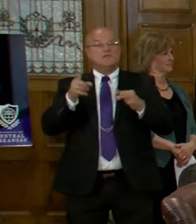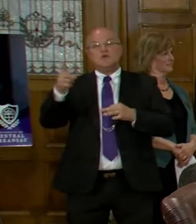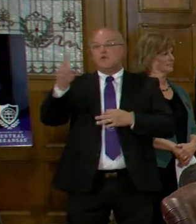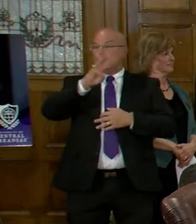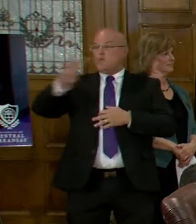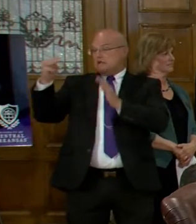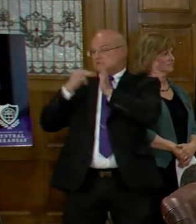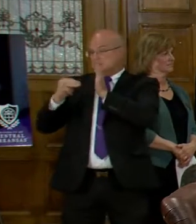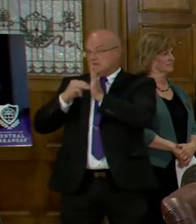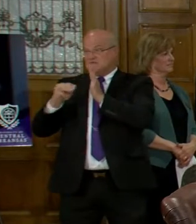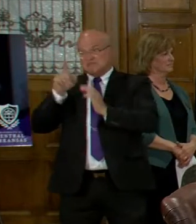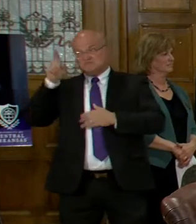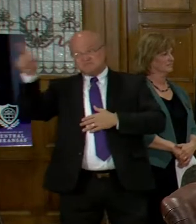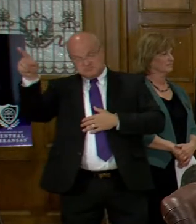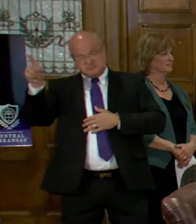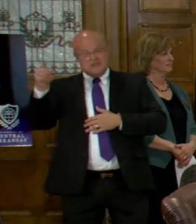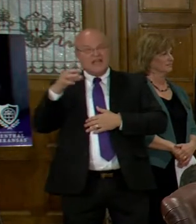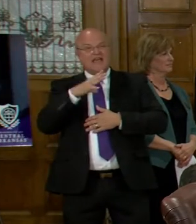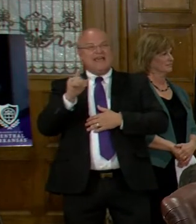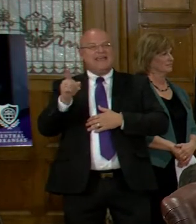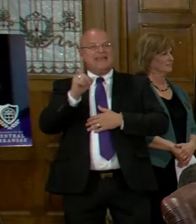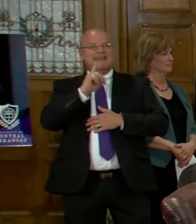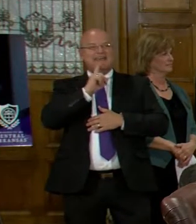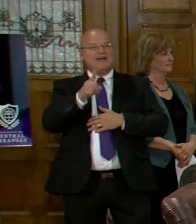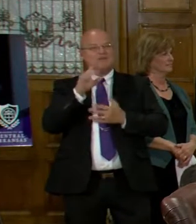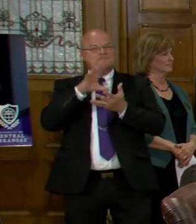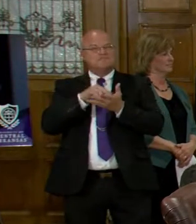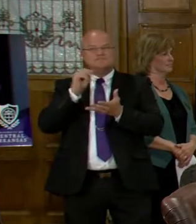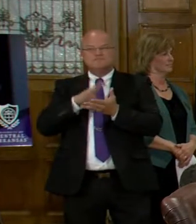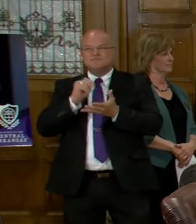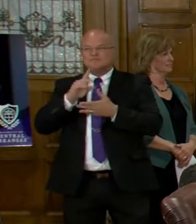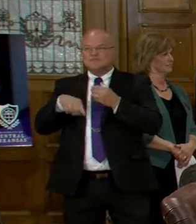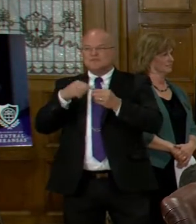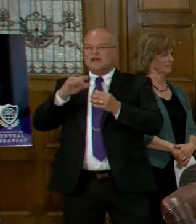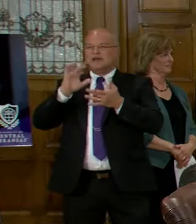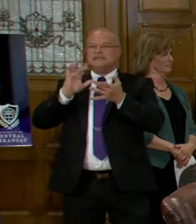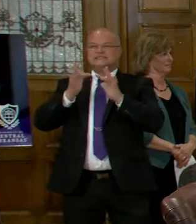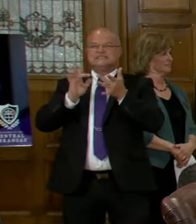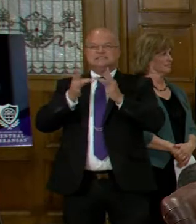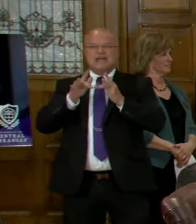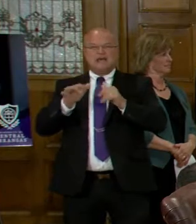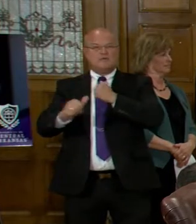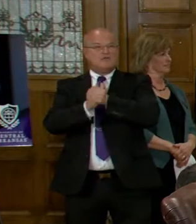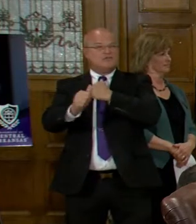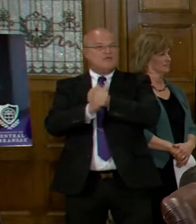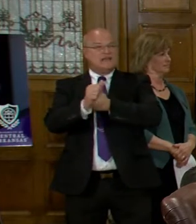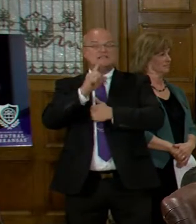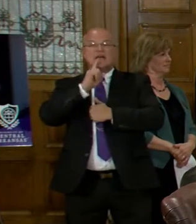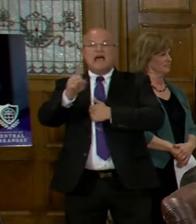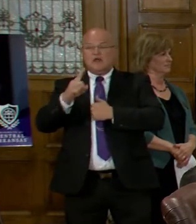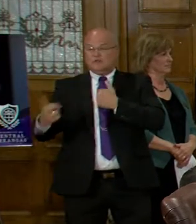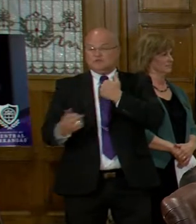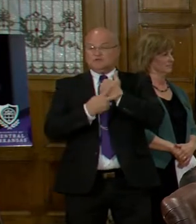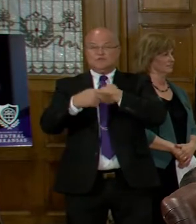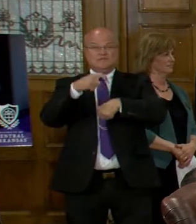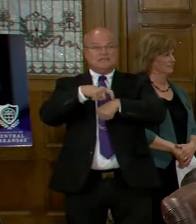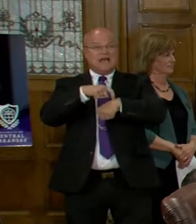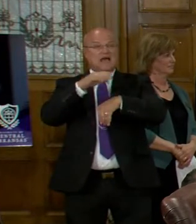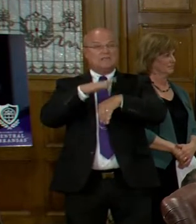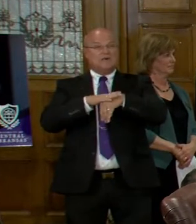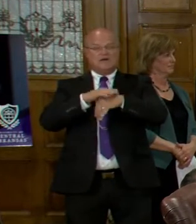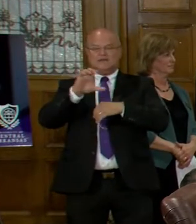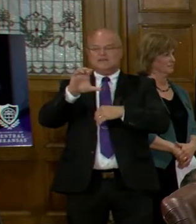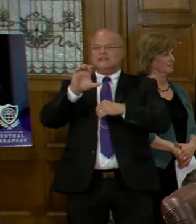Memphis and you are learning about cyber threats, you could actually reserve some time on the